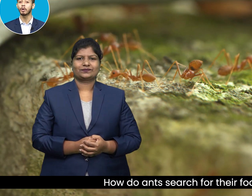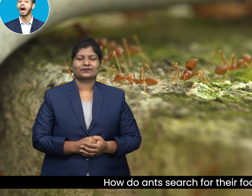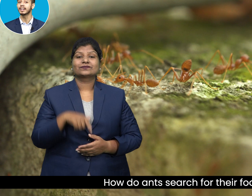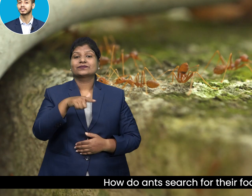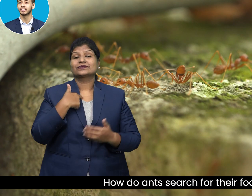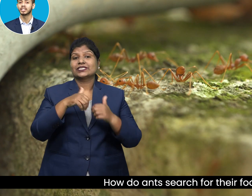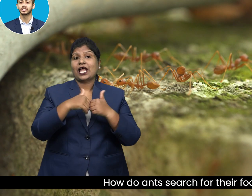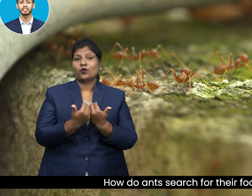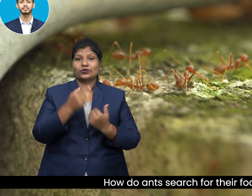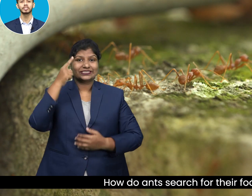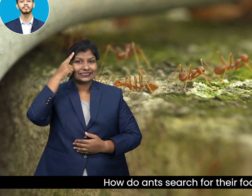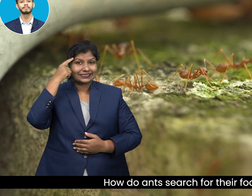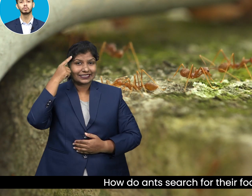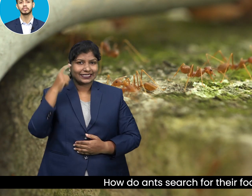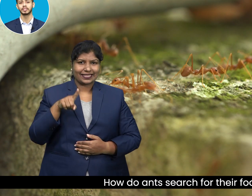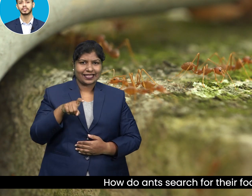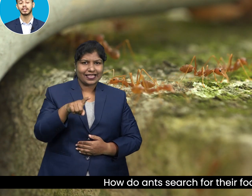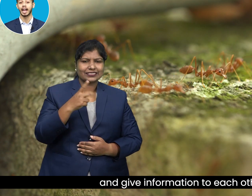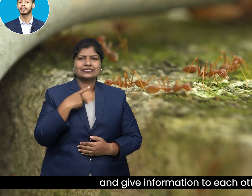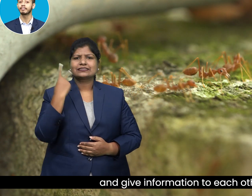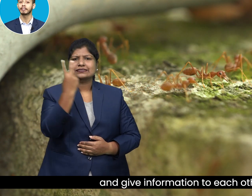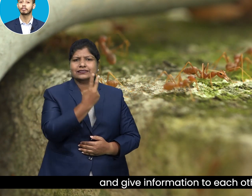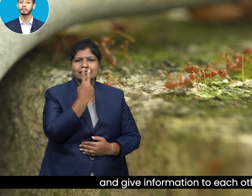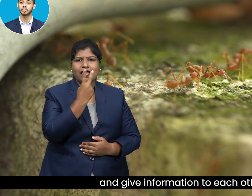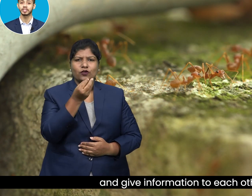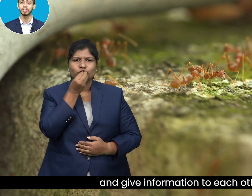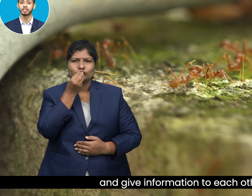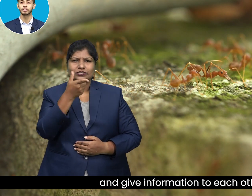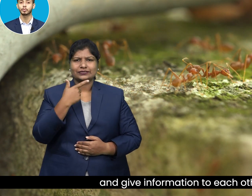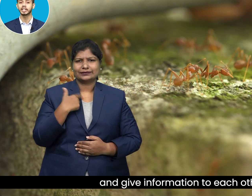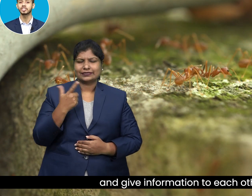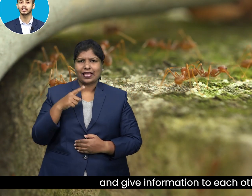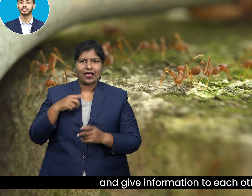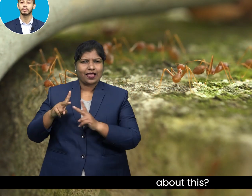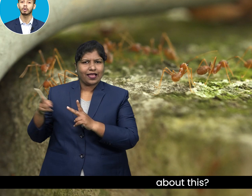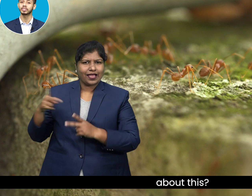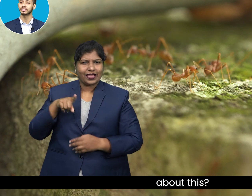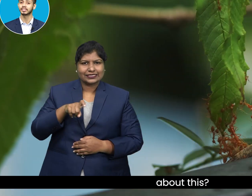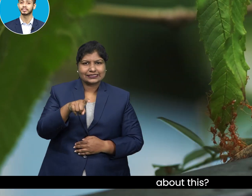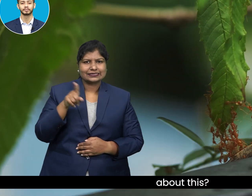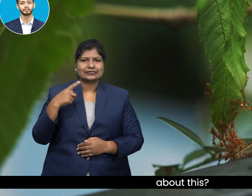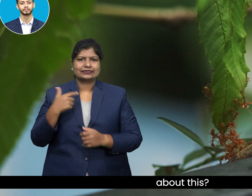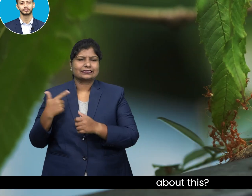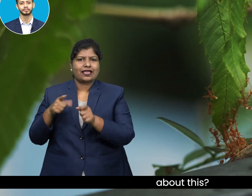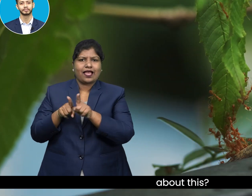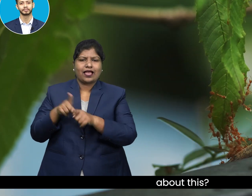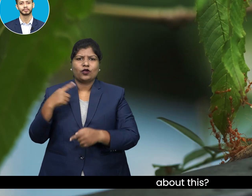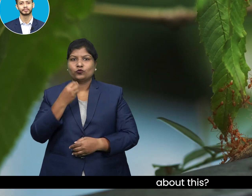How do ants search for their food and give information to each other about this?